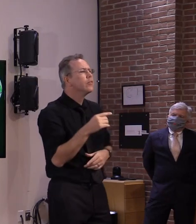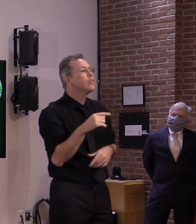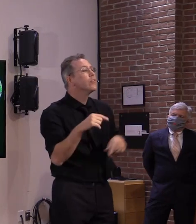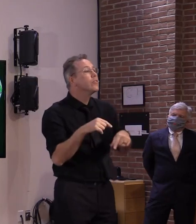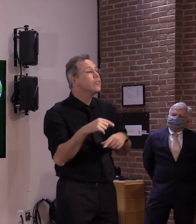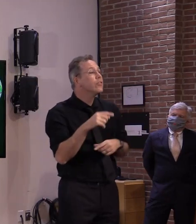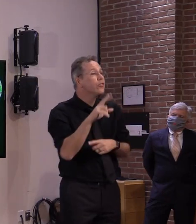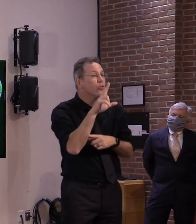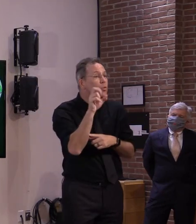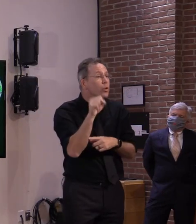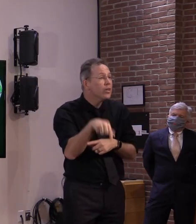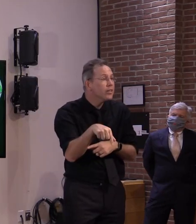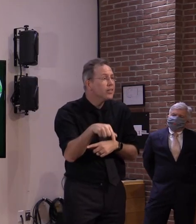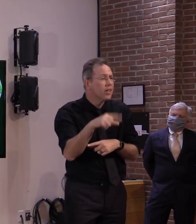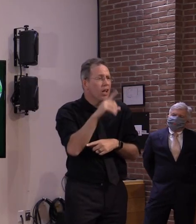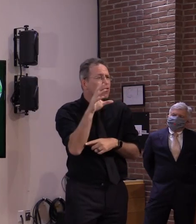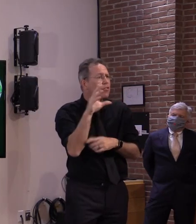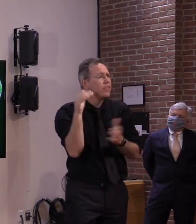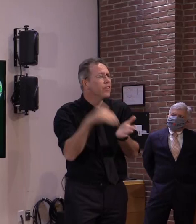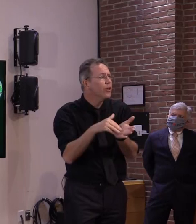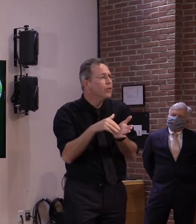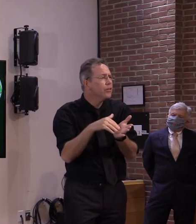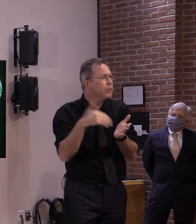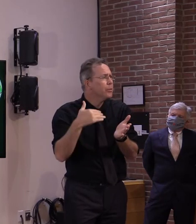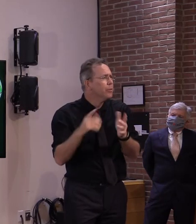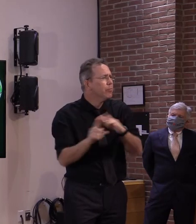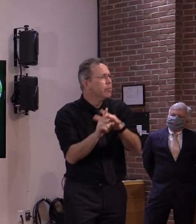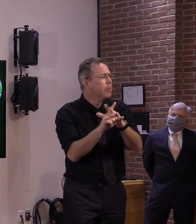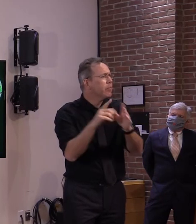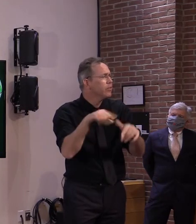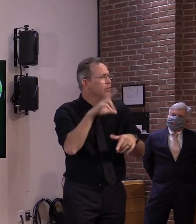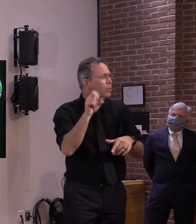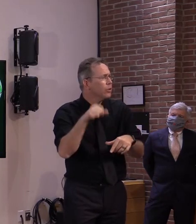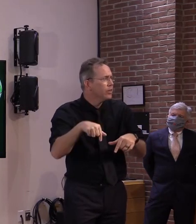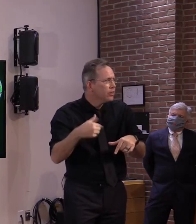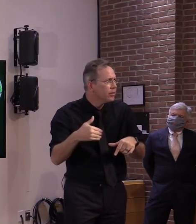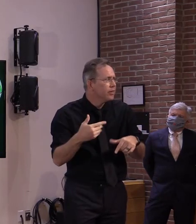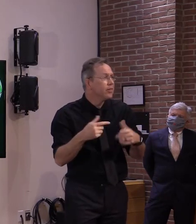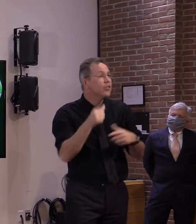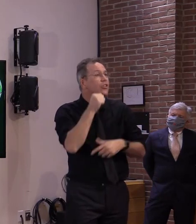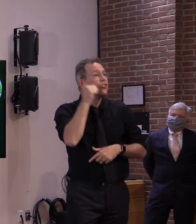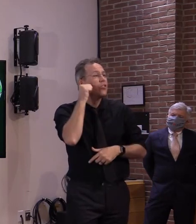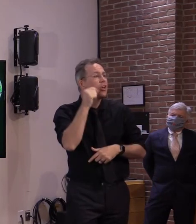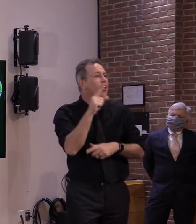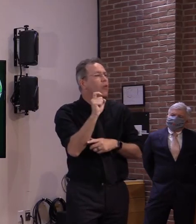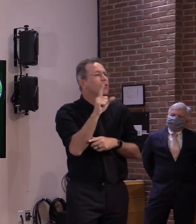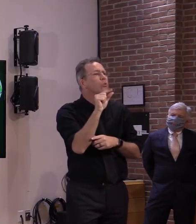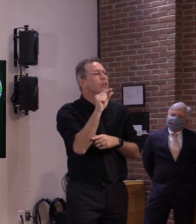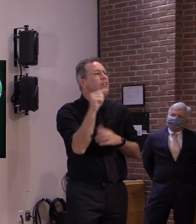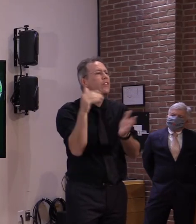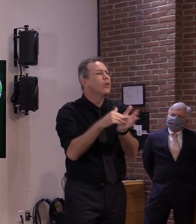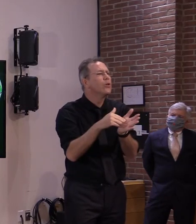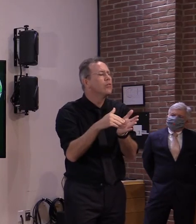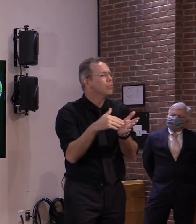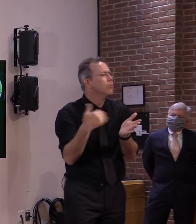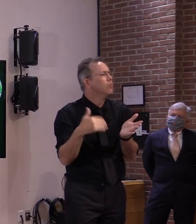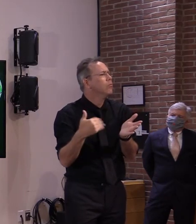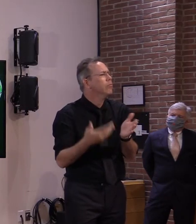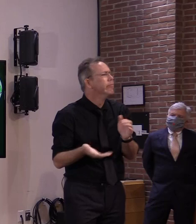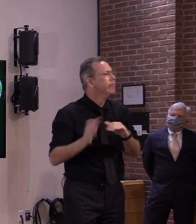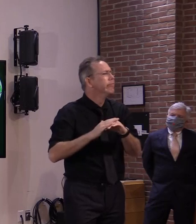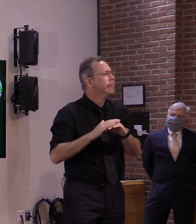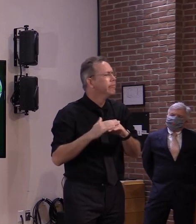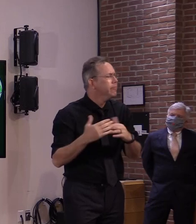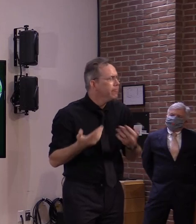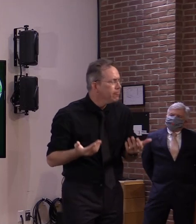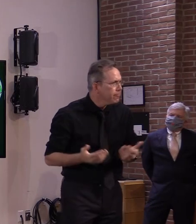cases, only to be surpassed yesterday with 120,000. When we get